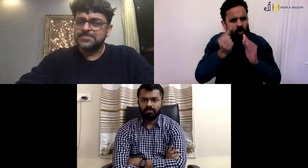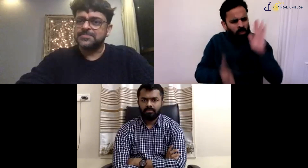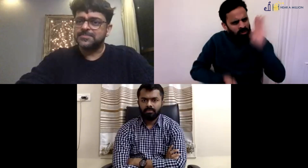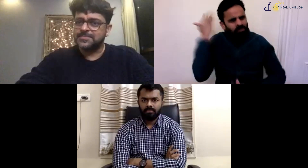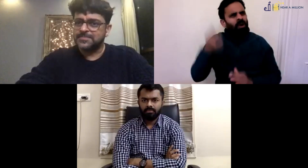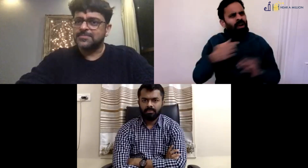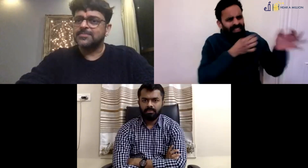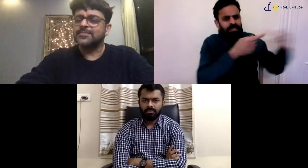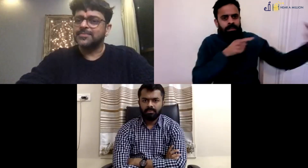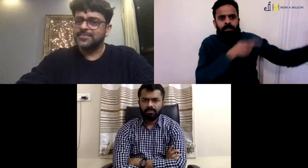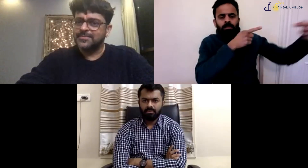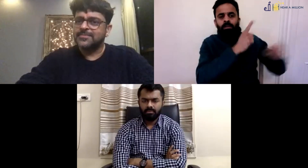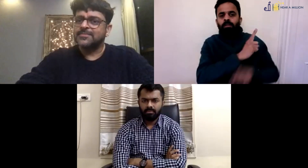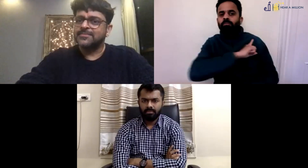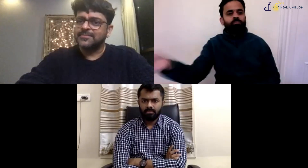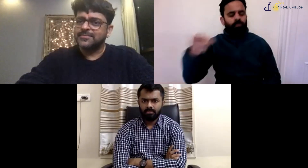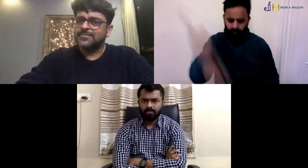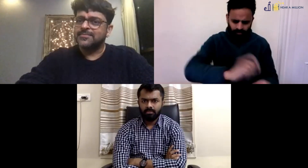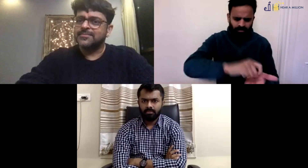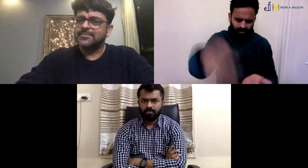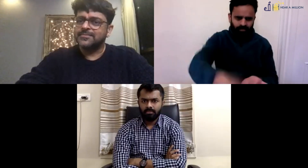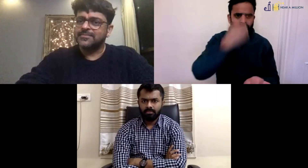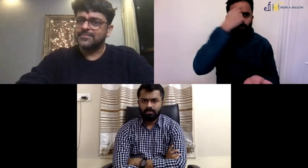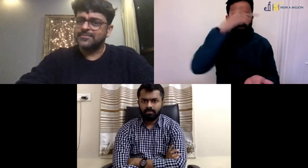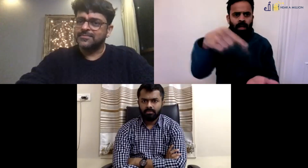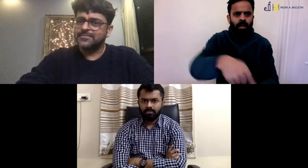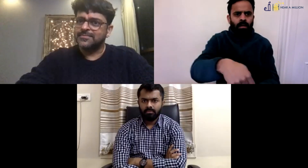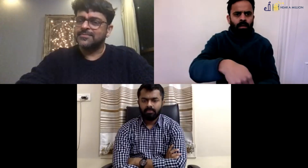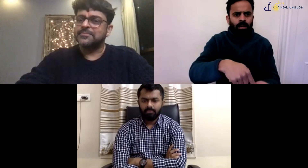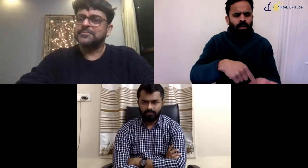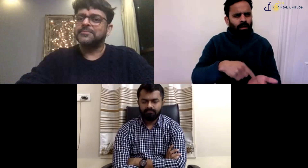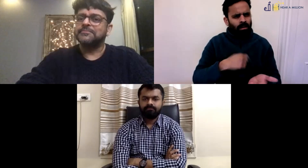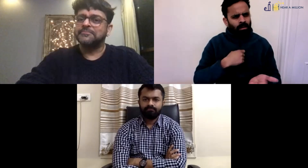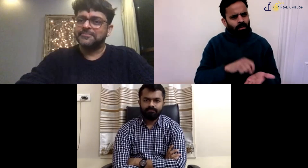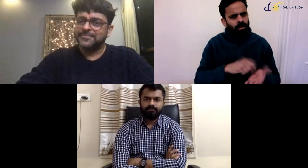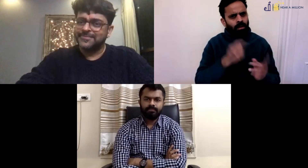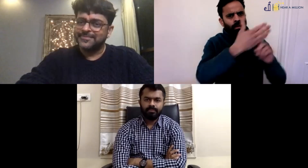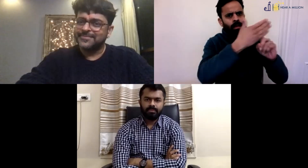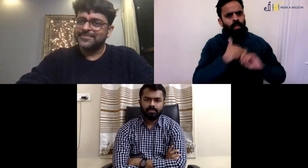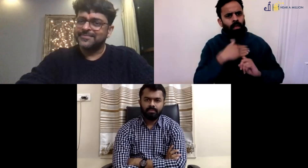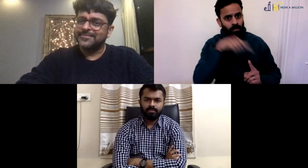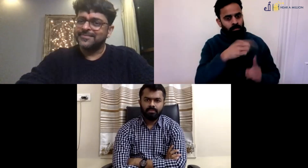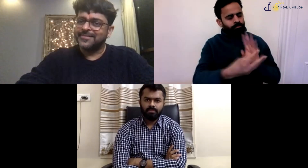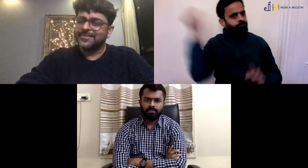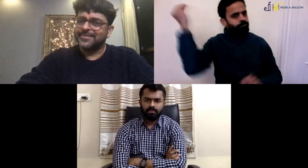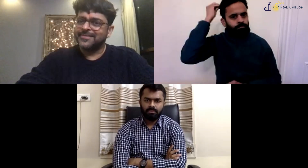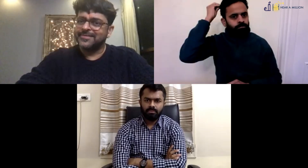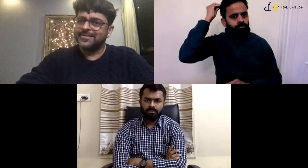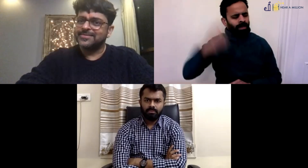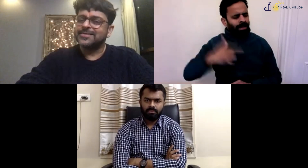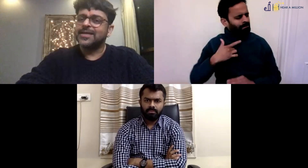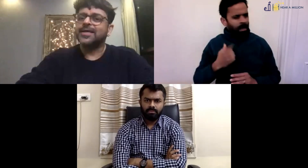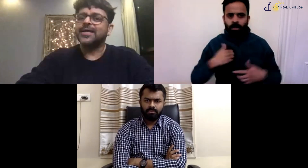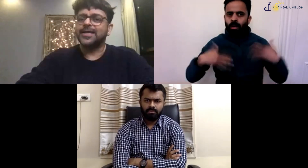they don't know Marathi. They don't use that. We used Indian Sign Language, but she didn't make me write that. She forced me to write Marathi.